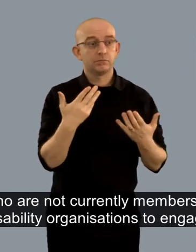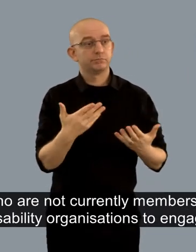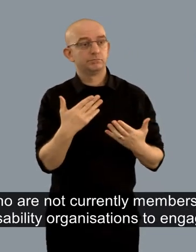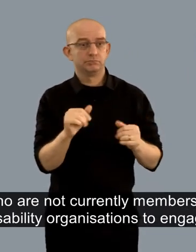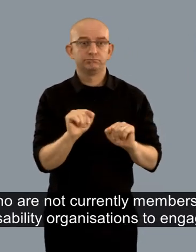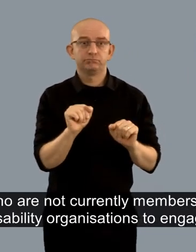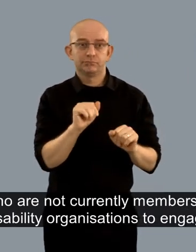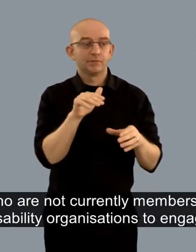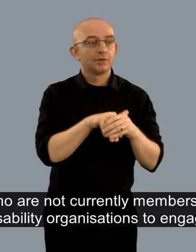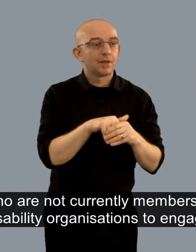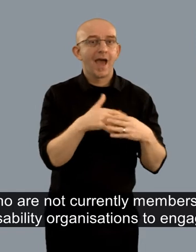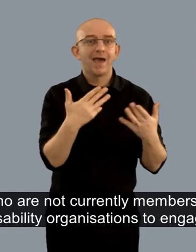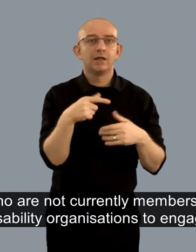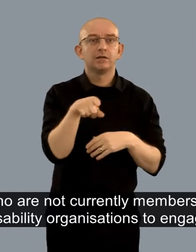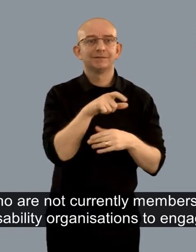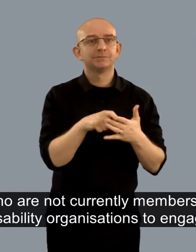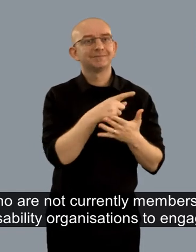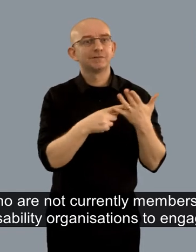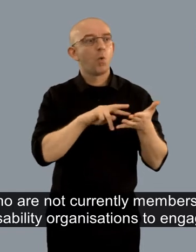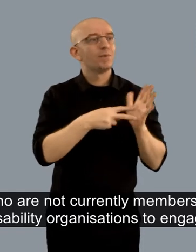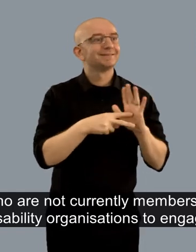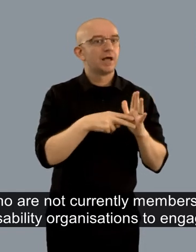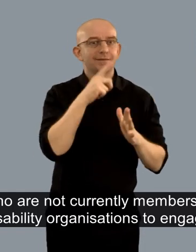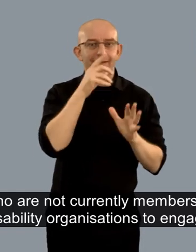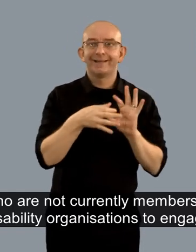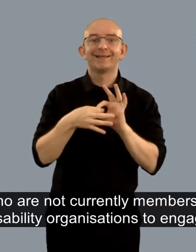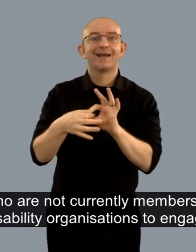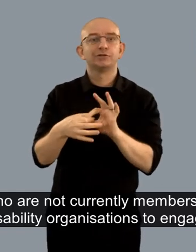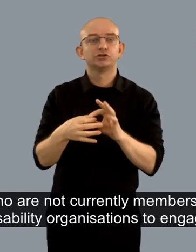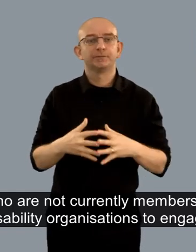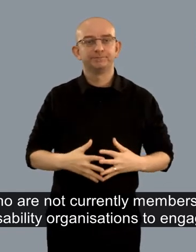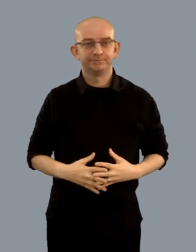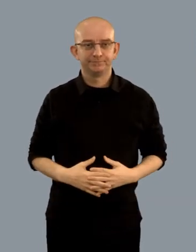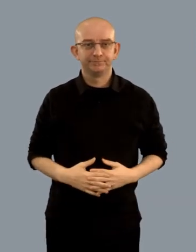currently members of disability organisations to engage.